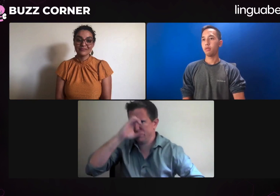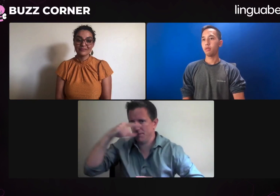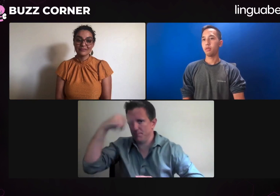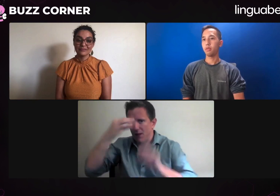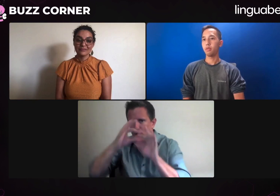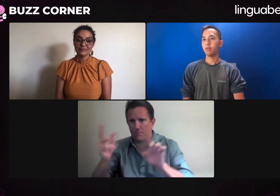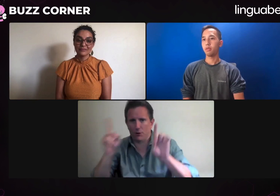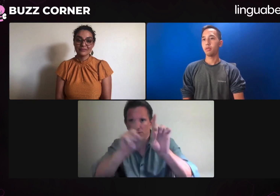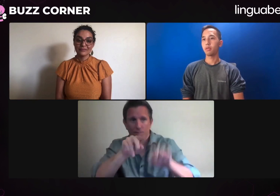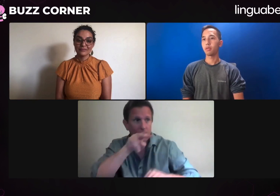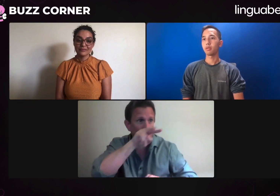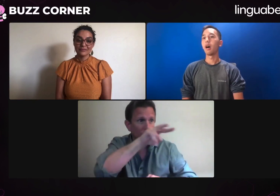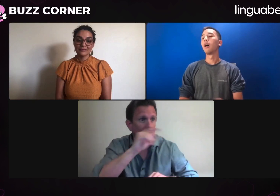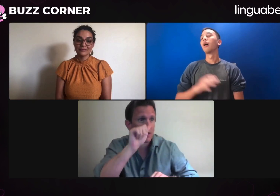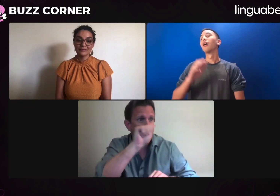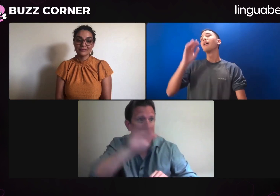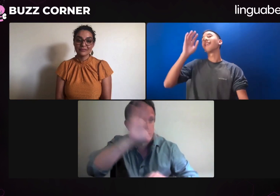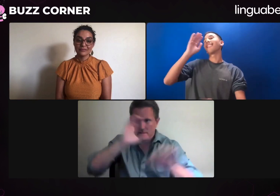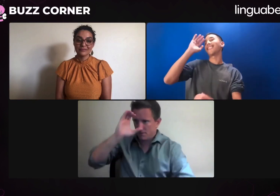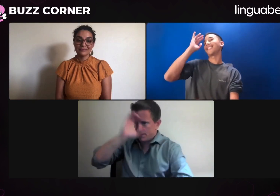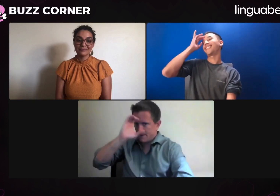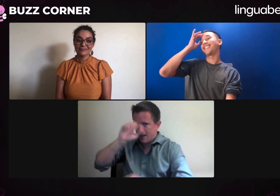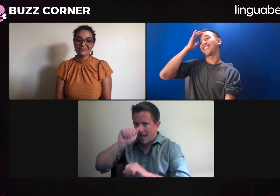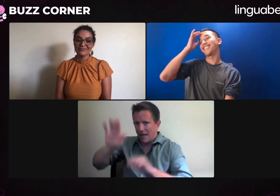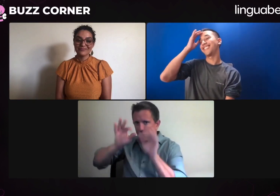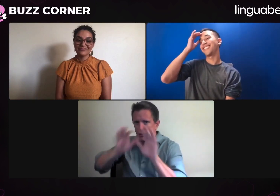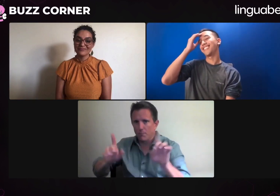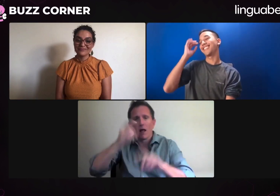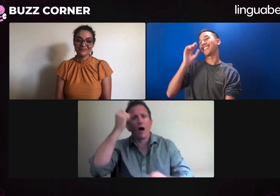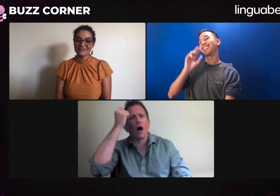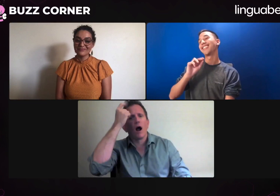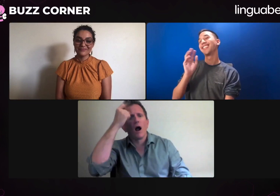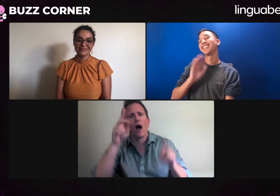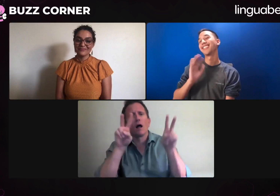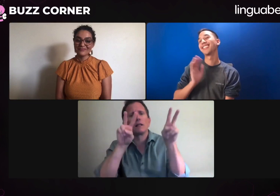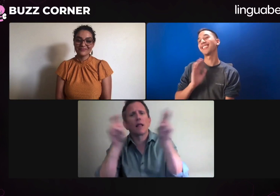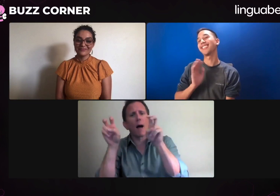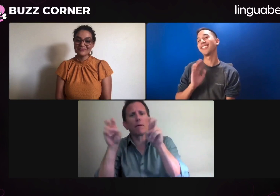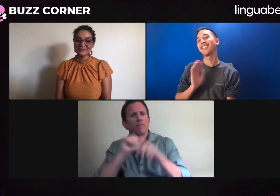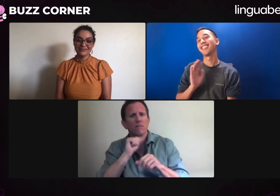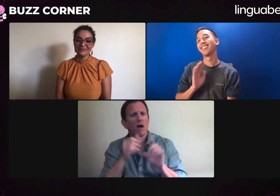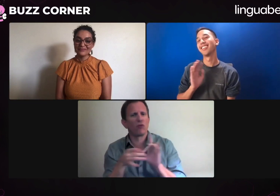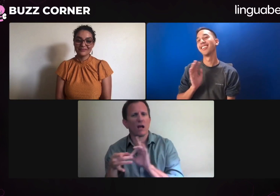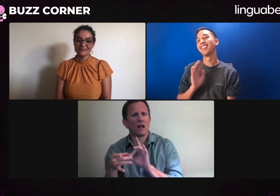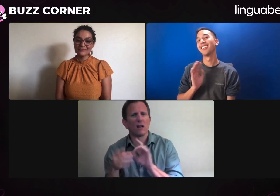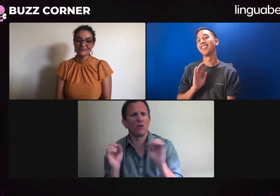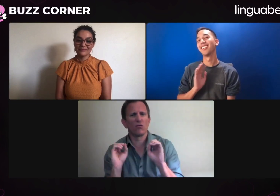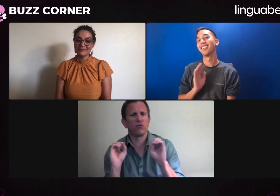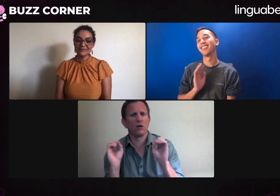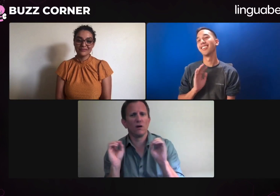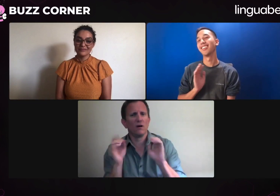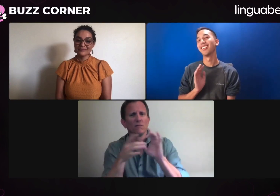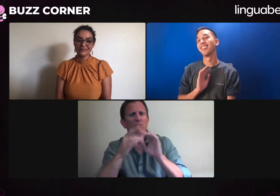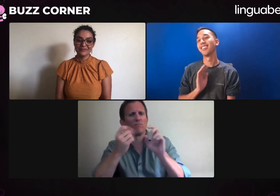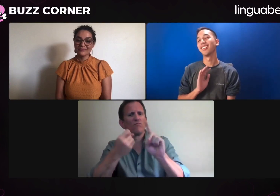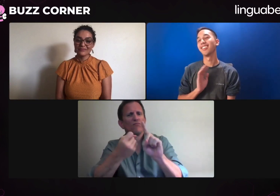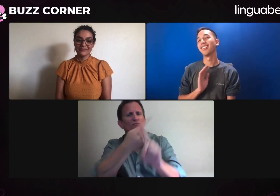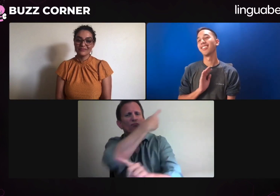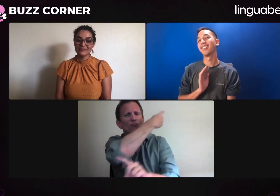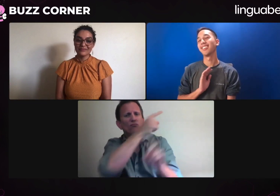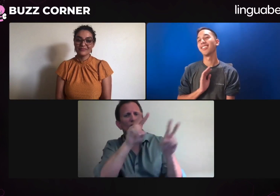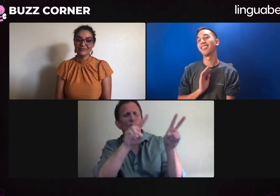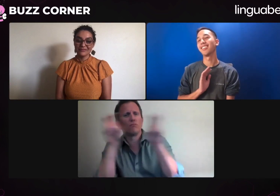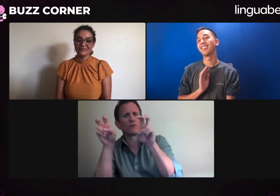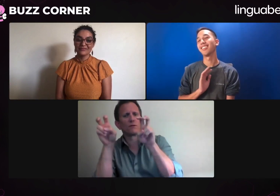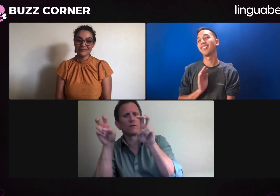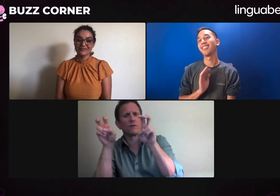this person of color interpreter. They wanted to ensure that there was, interpreter clarification. They wanted to ensure that this